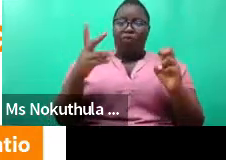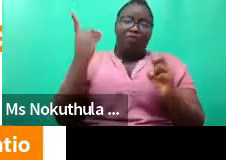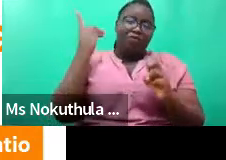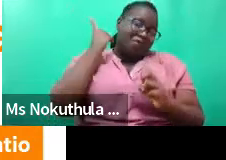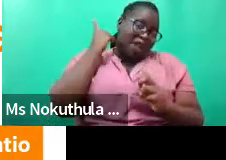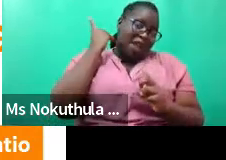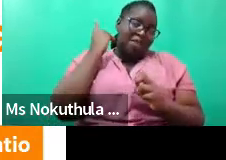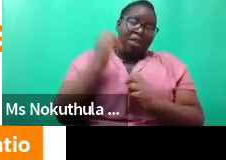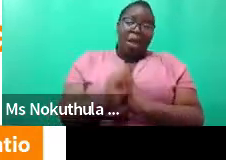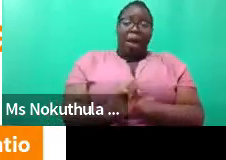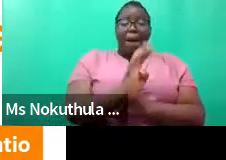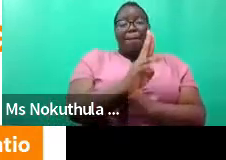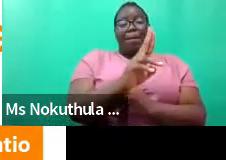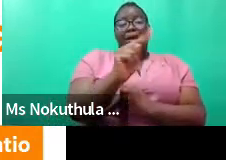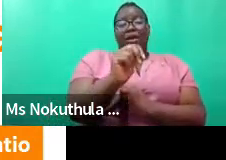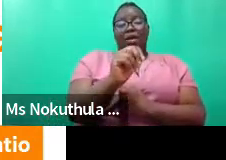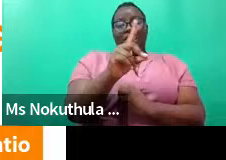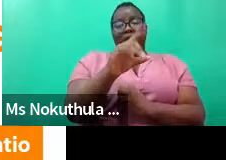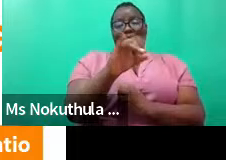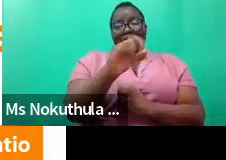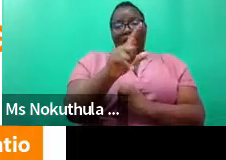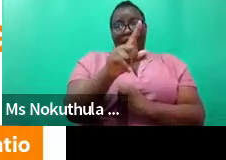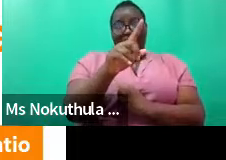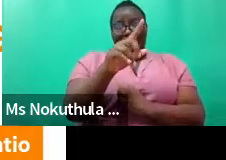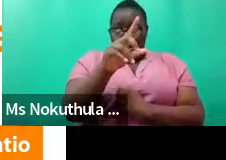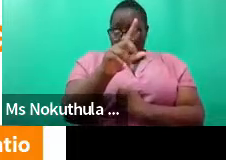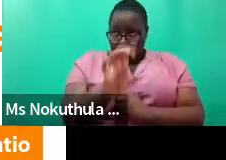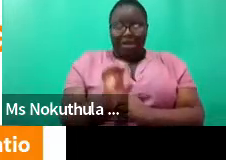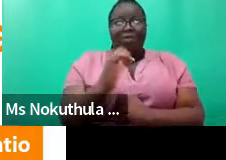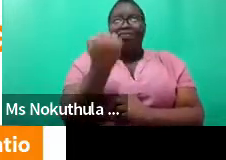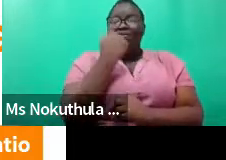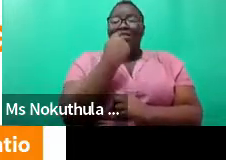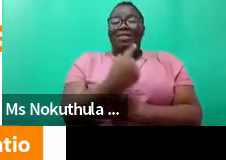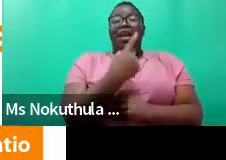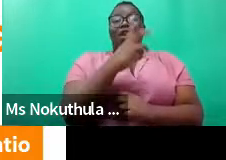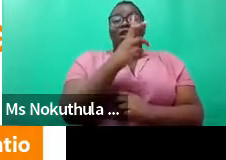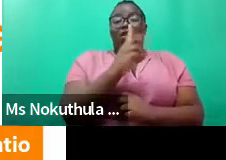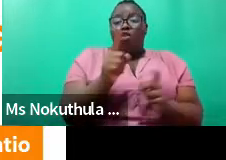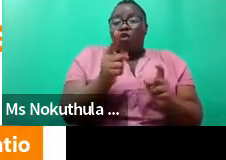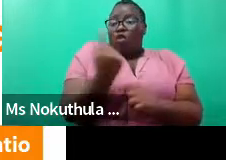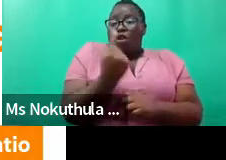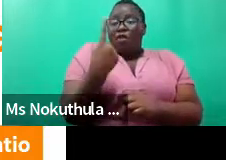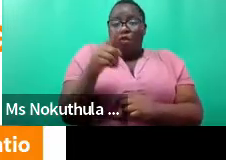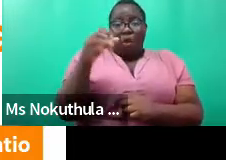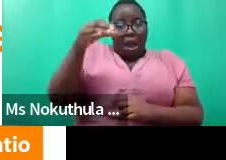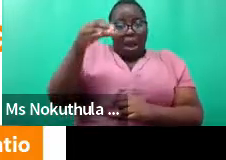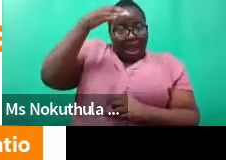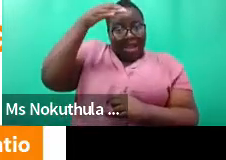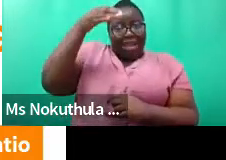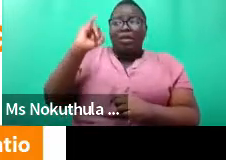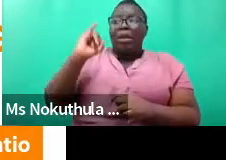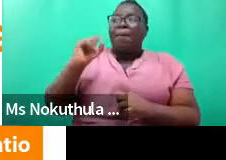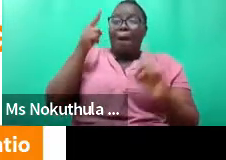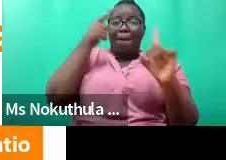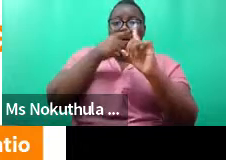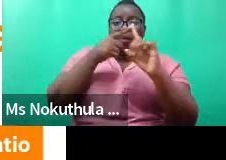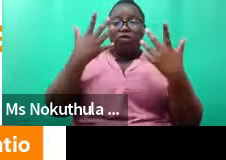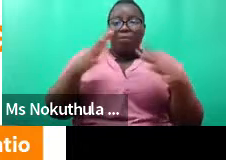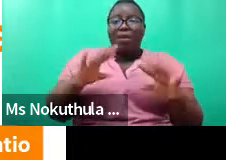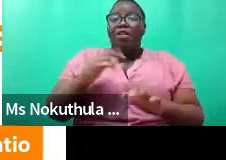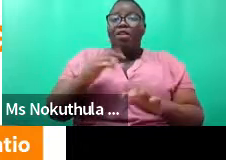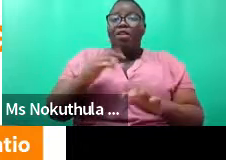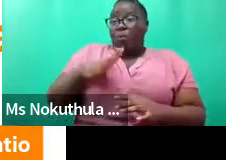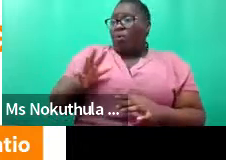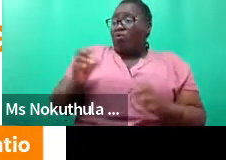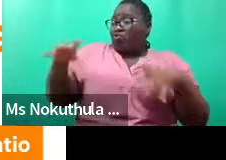for academic purpose only. So they were saving those data. They didn't want to waste those data to other things. So those data